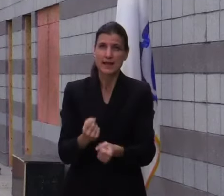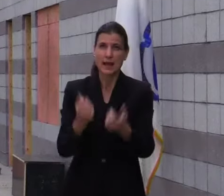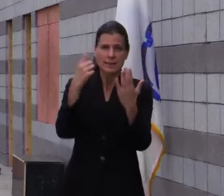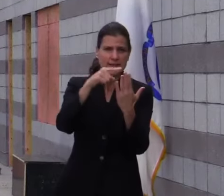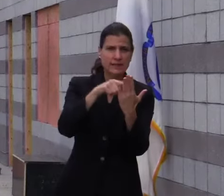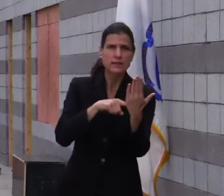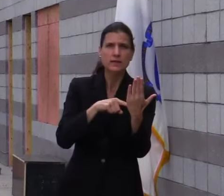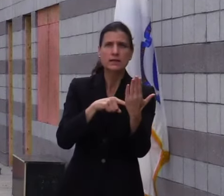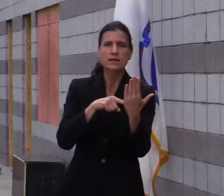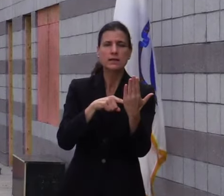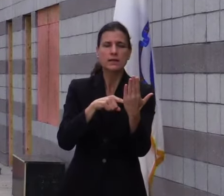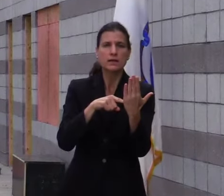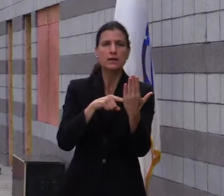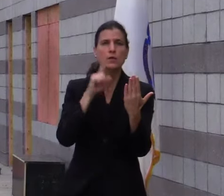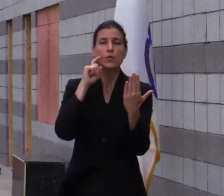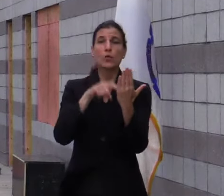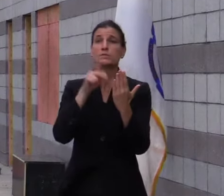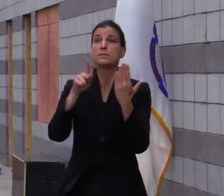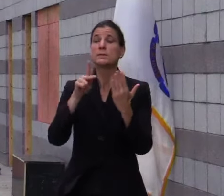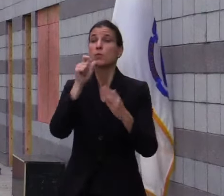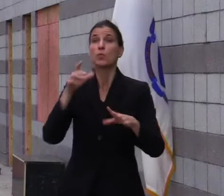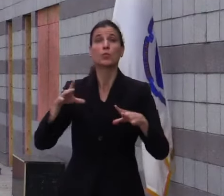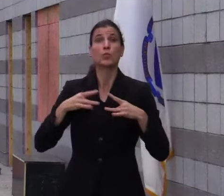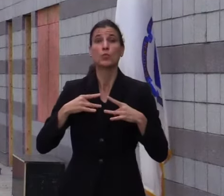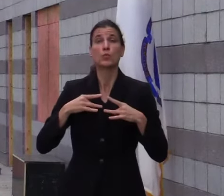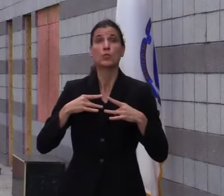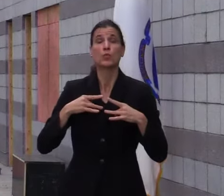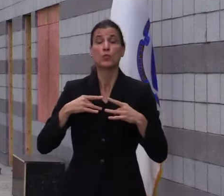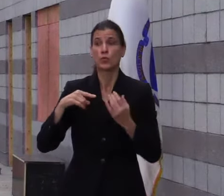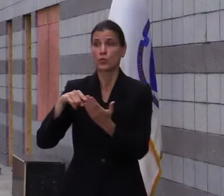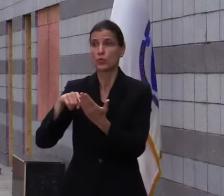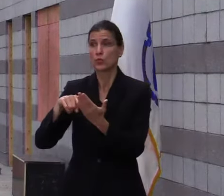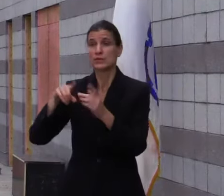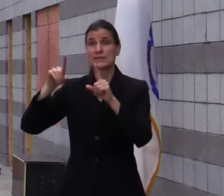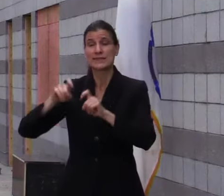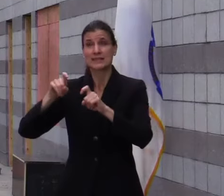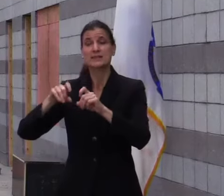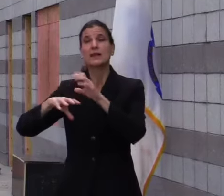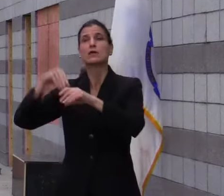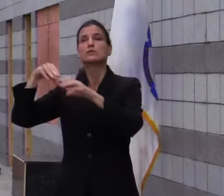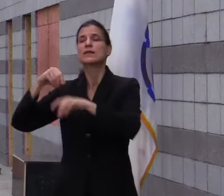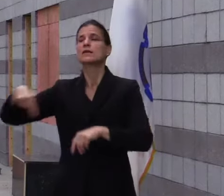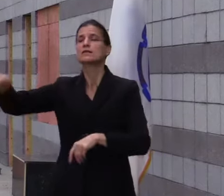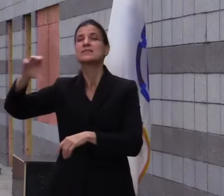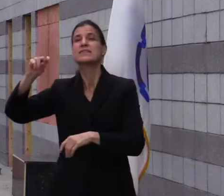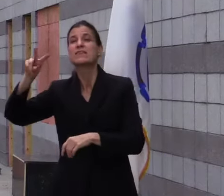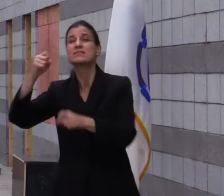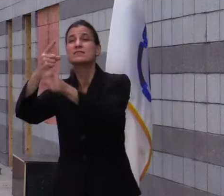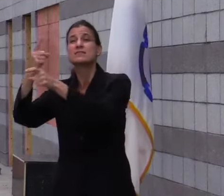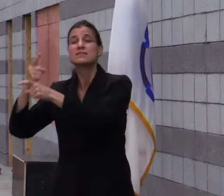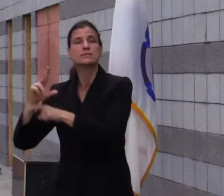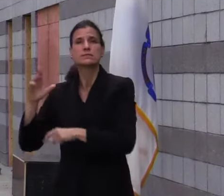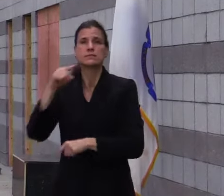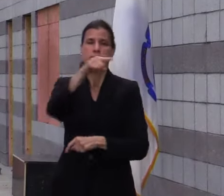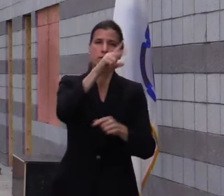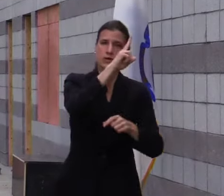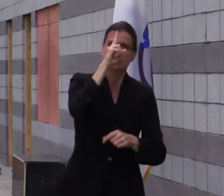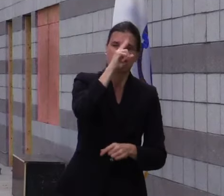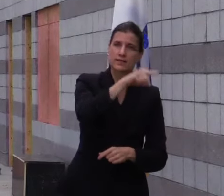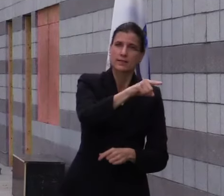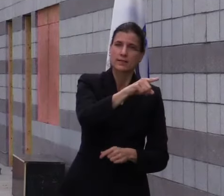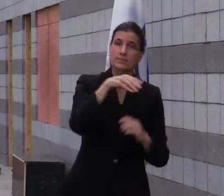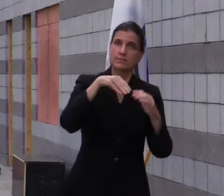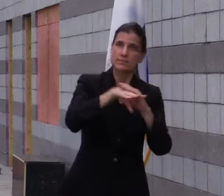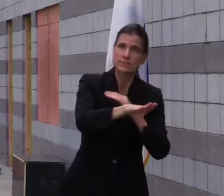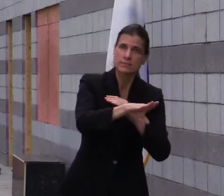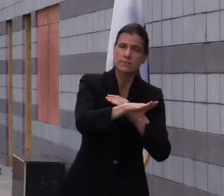COVID. They're in the hospital for some other purpose, and they got tested positive when they came in. That's an important element in how we think